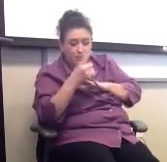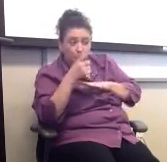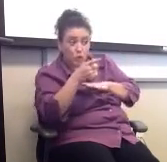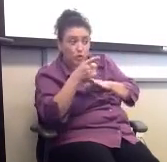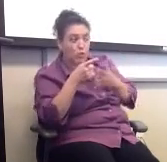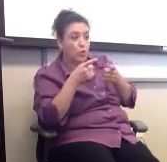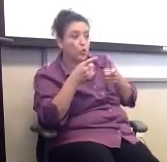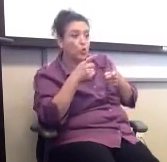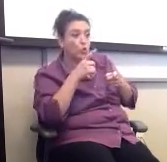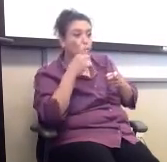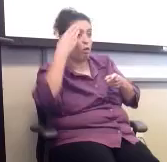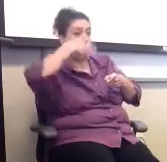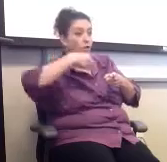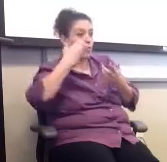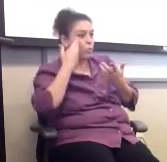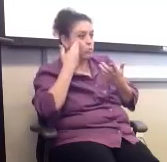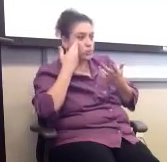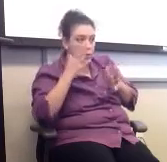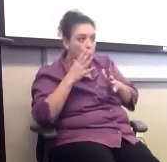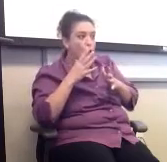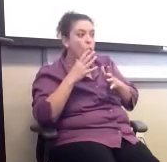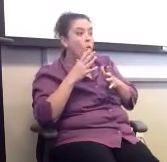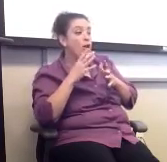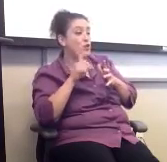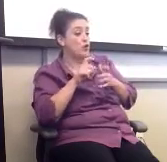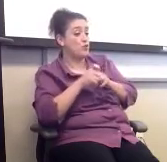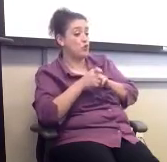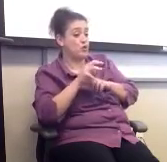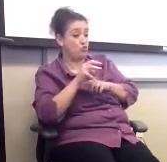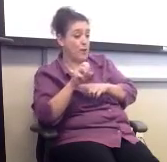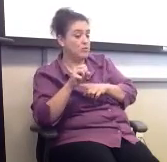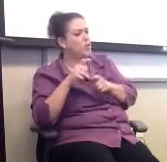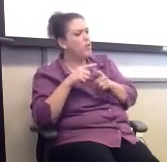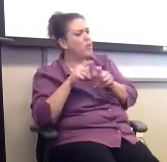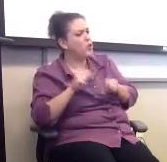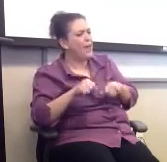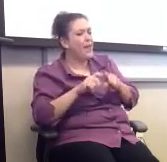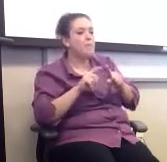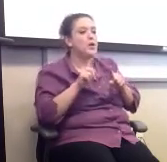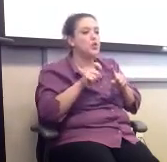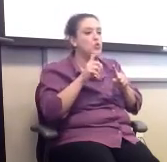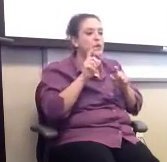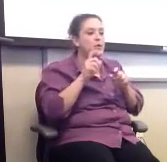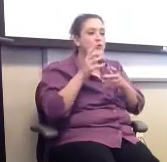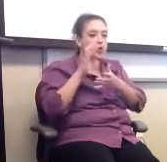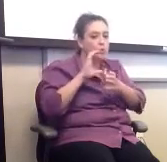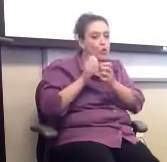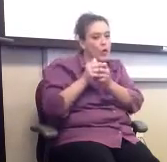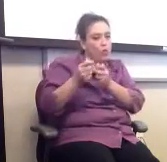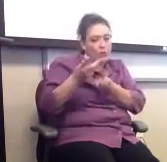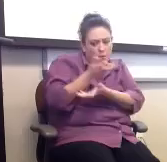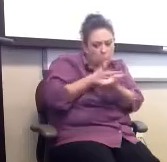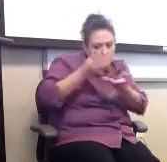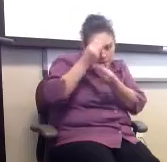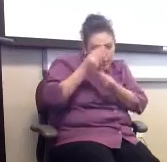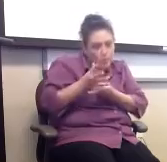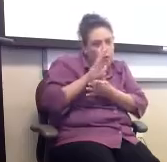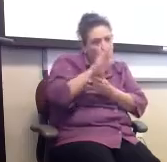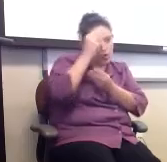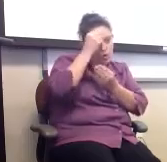should go milestone, you can do that, but unless we communicate with them and tell them kind of what we're thinking, they pretty much just recommend the milestone. And we were